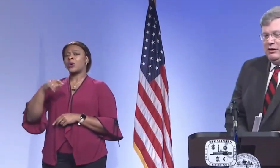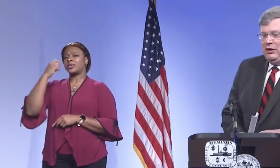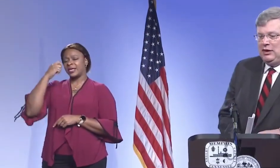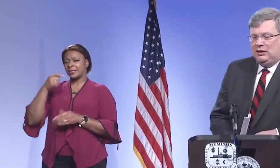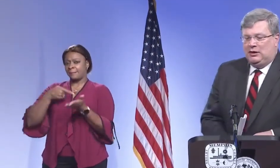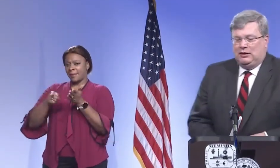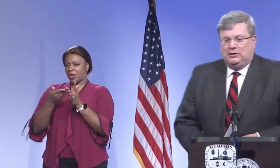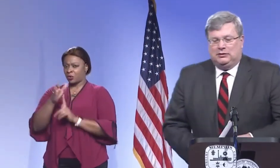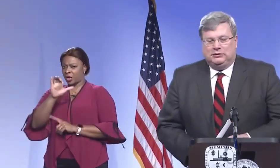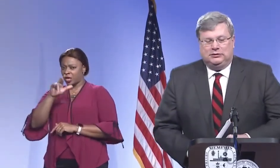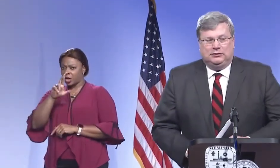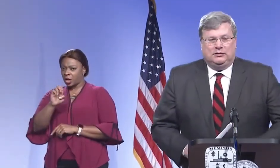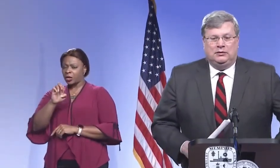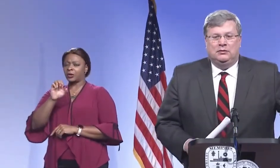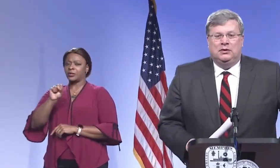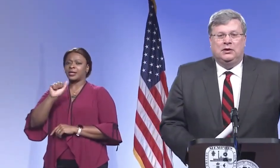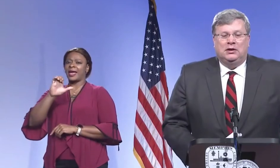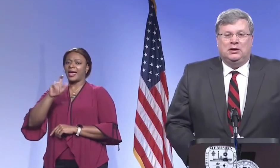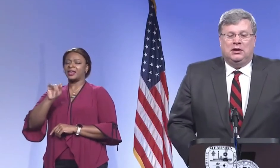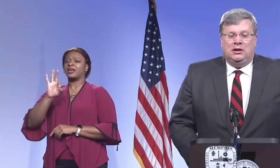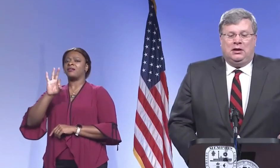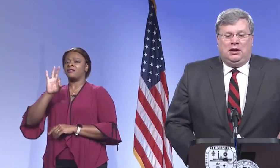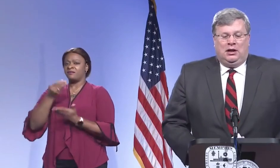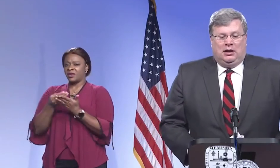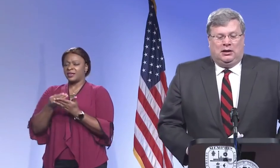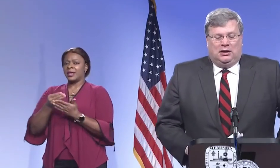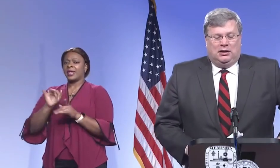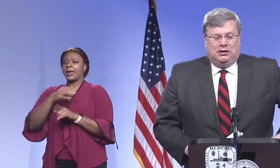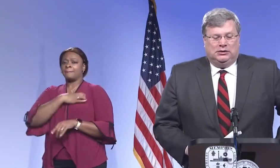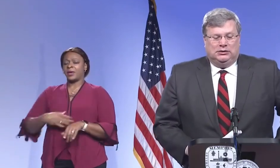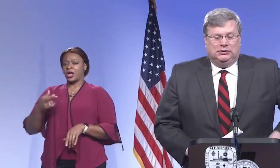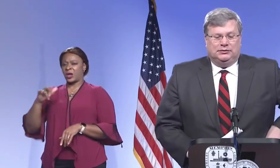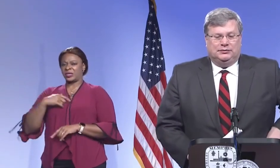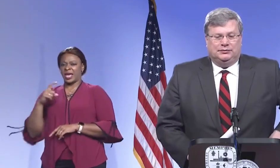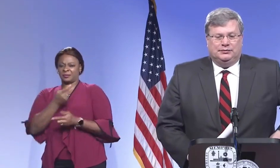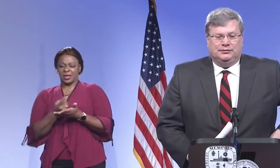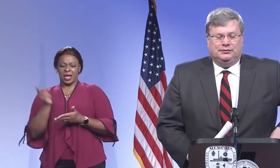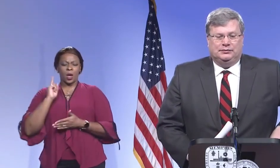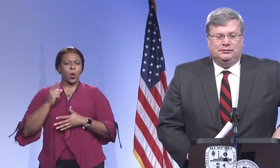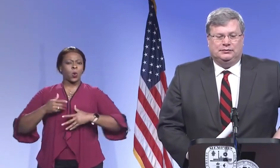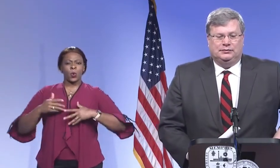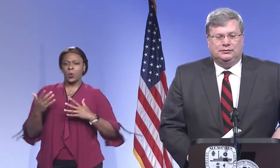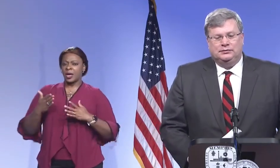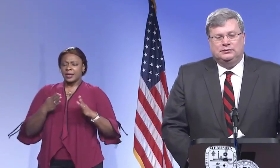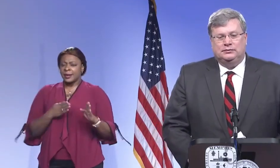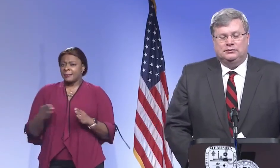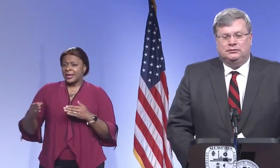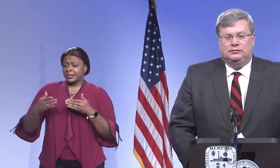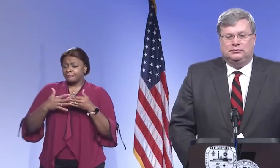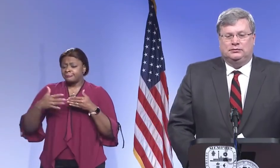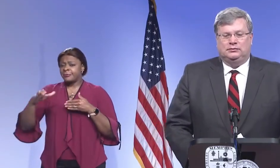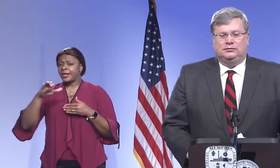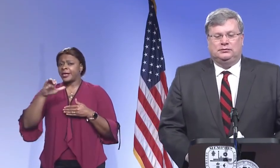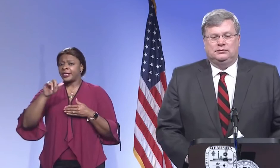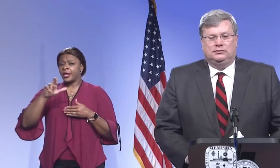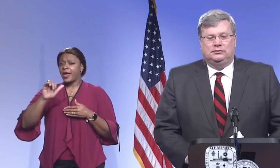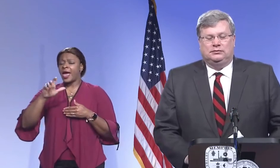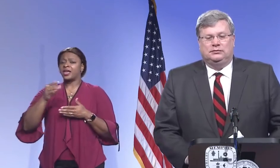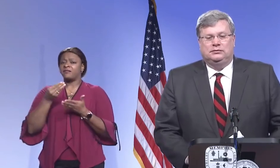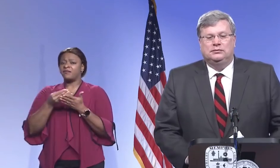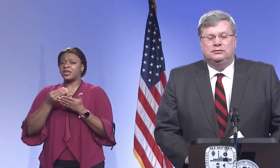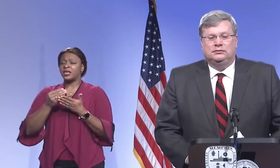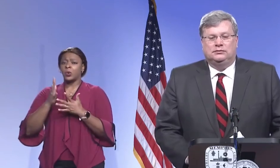CARES Act funds, like Mayor Harris. I asked Mayor Harris last week, what are the plans beyond CARES Act funding to